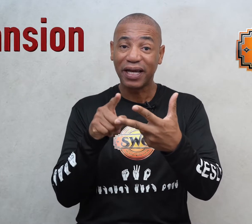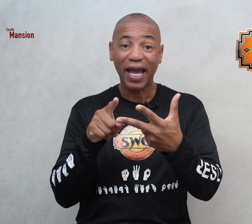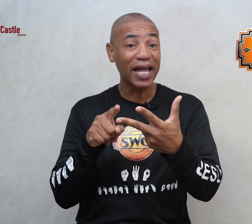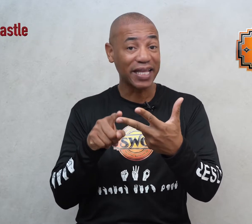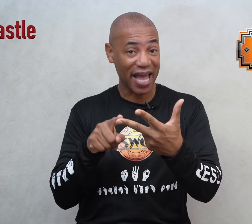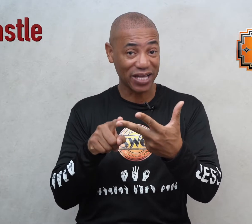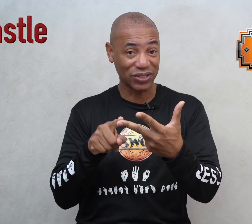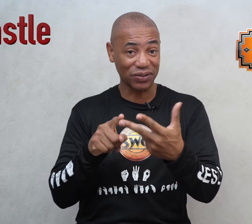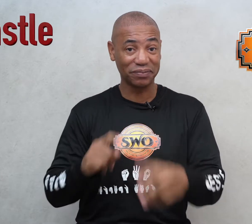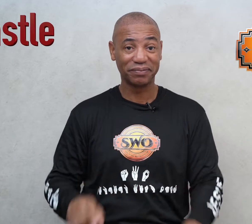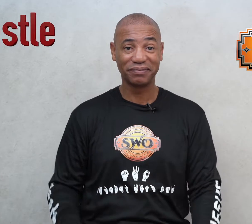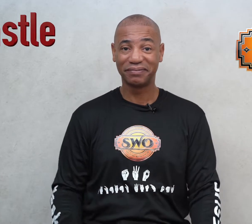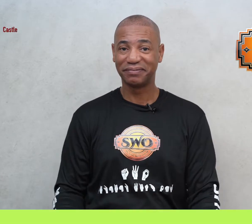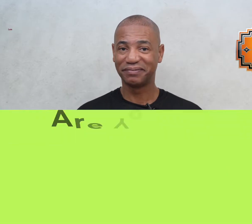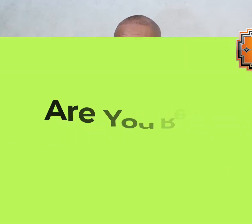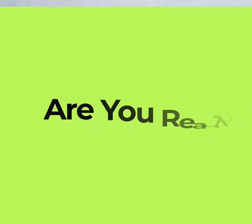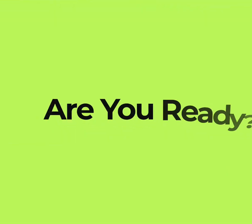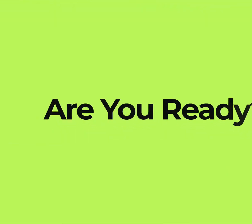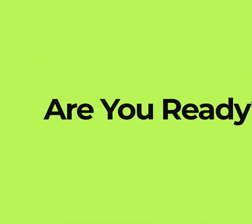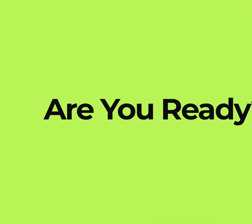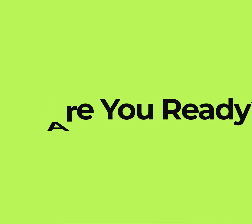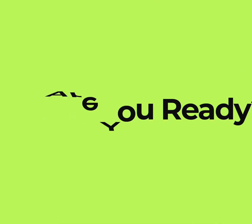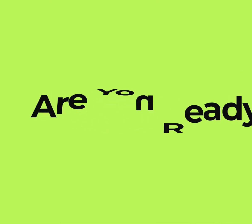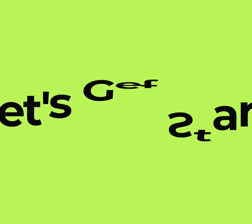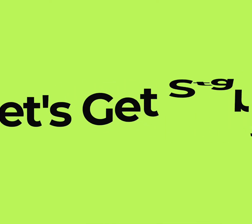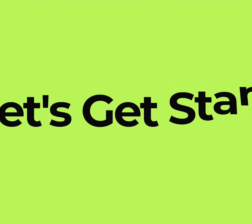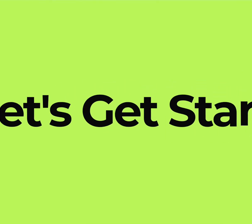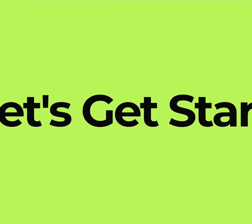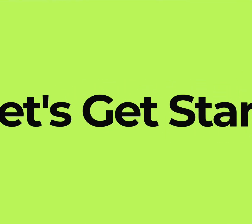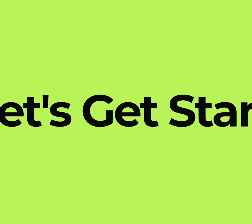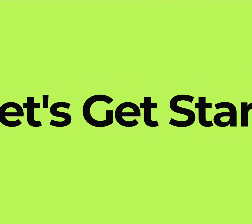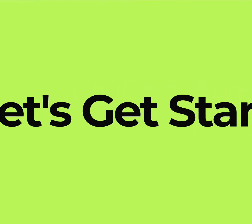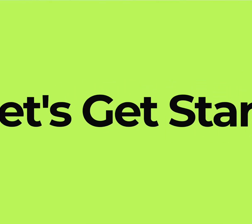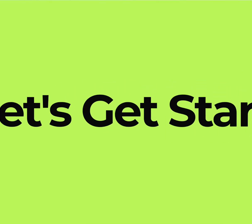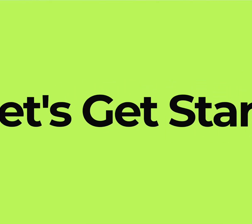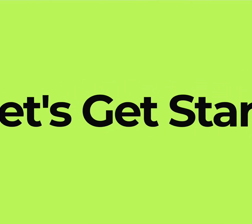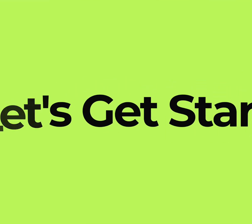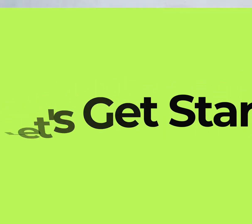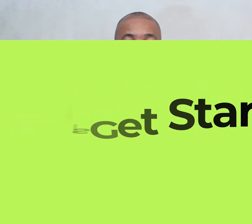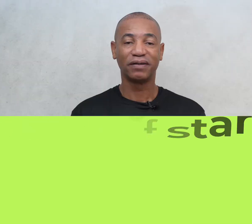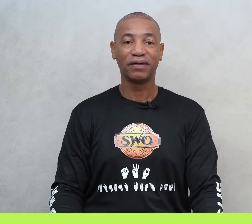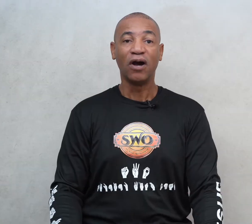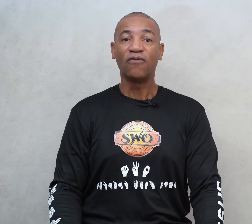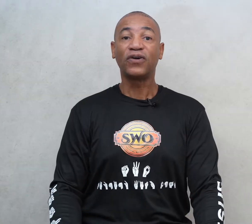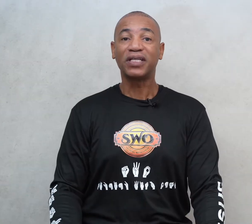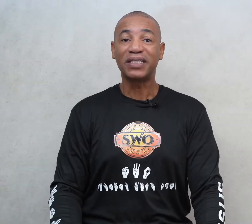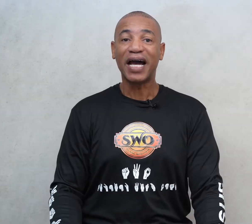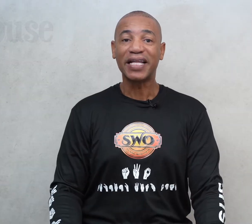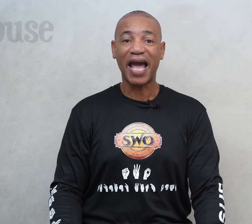and castle. Are you ready? Let's get started. For the sign